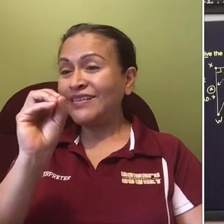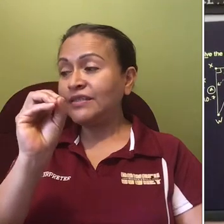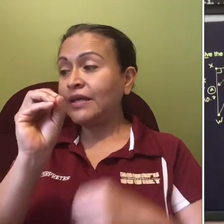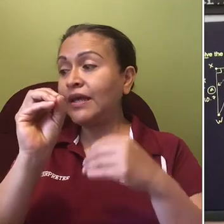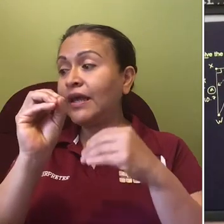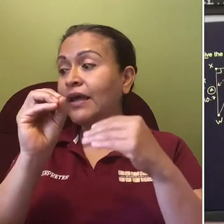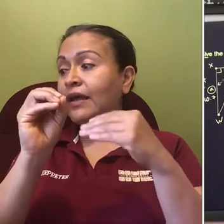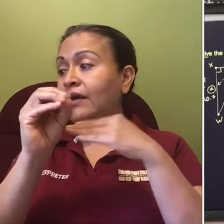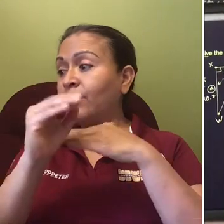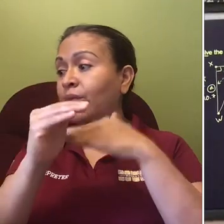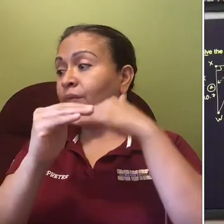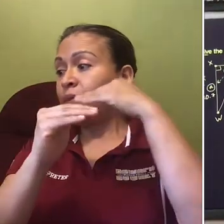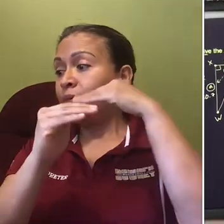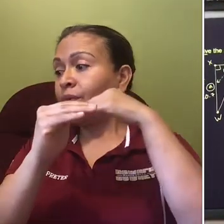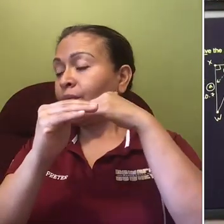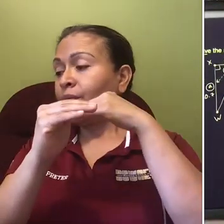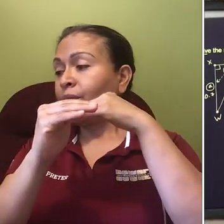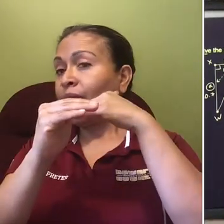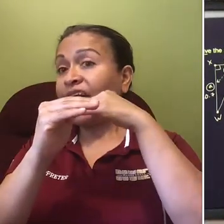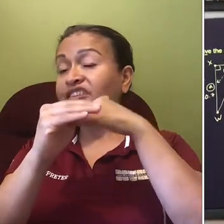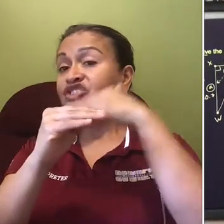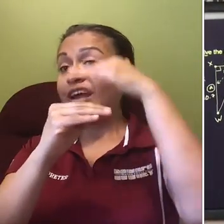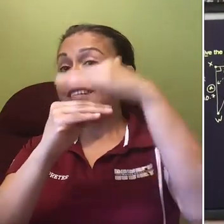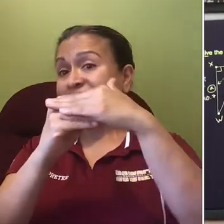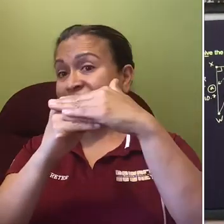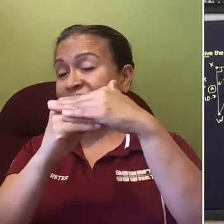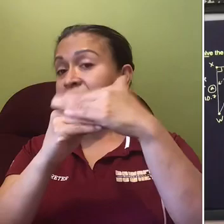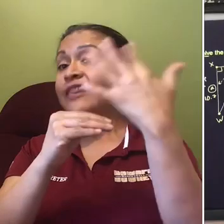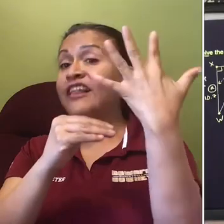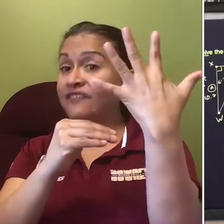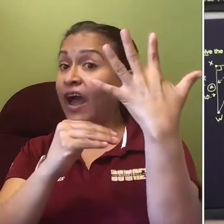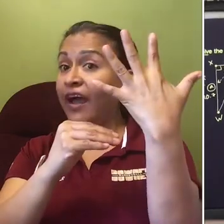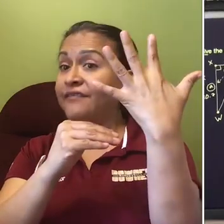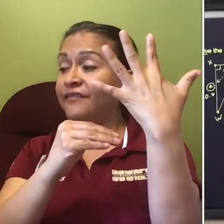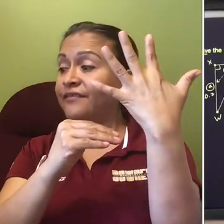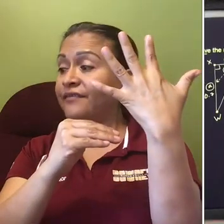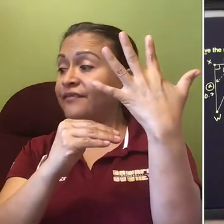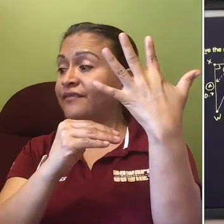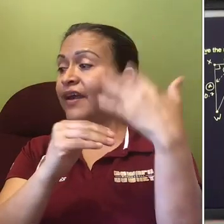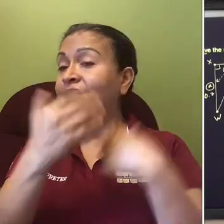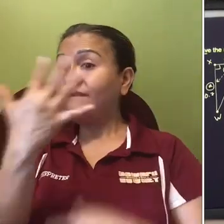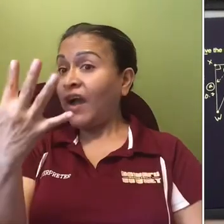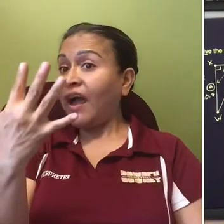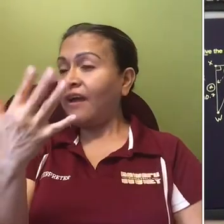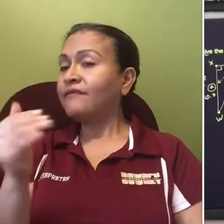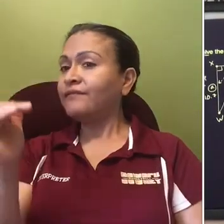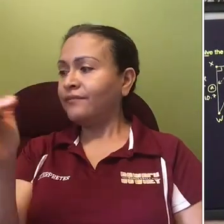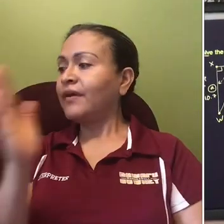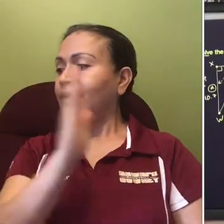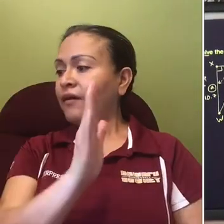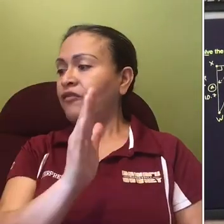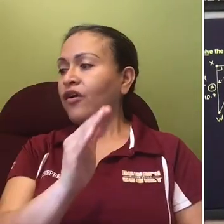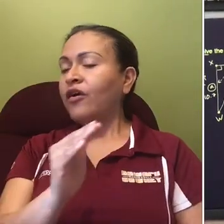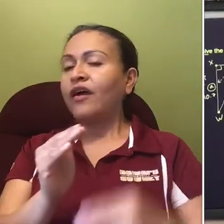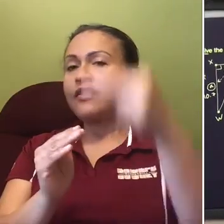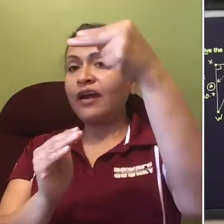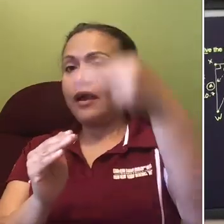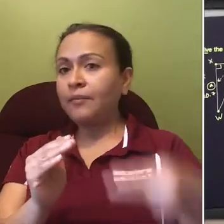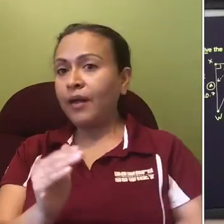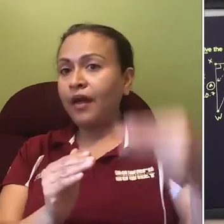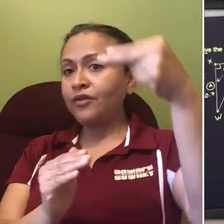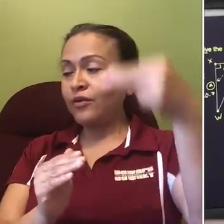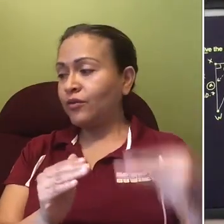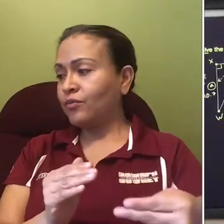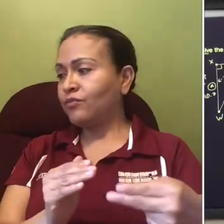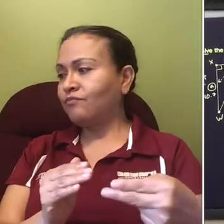is equal to the length of the adjacent side, which is 5, over the length of the hypotenuse, which